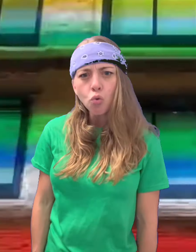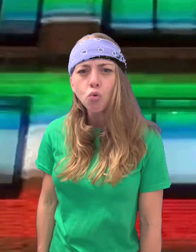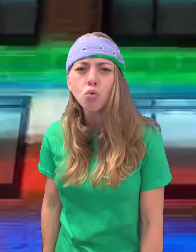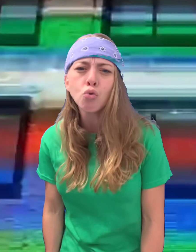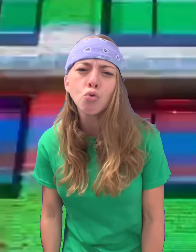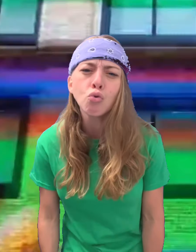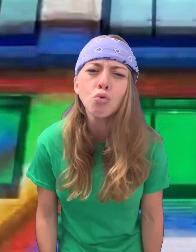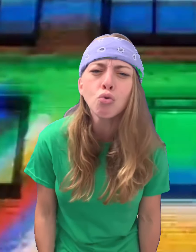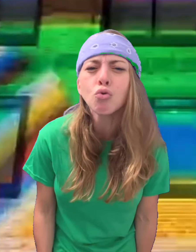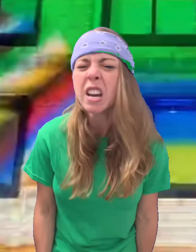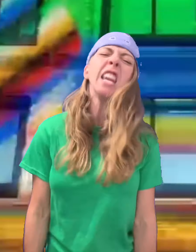Oh, yeah.